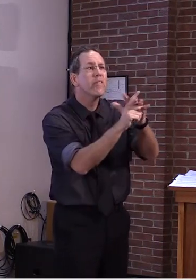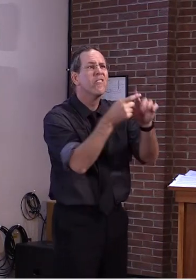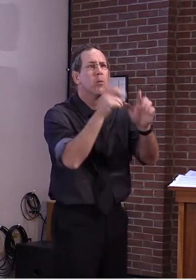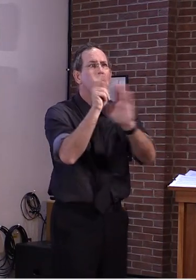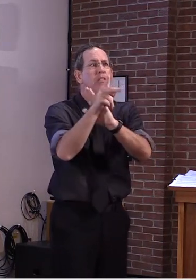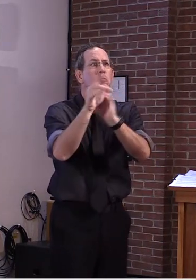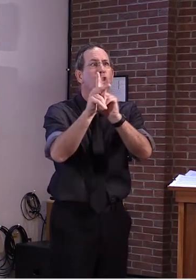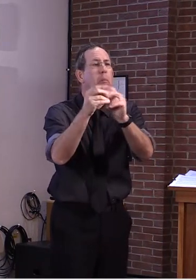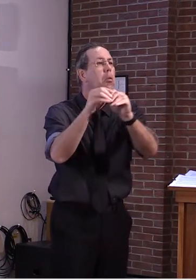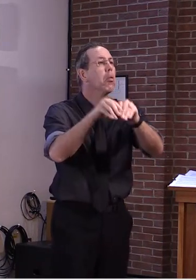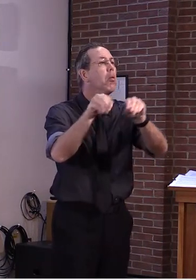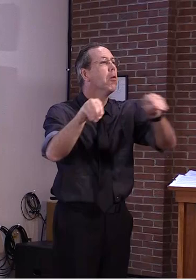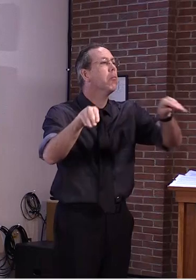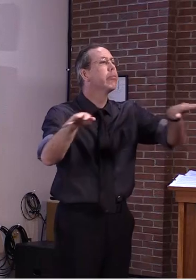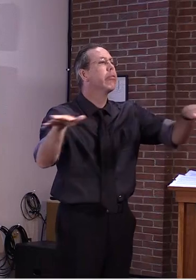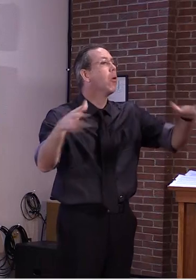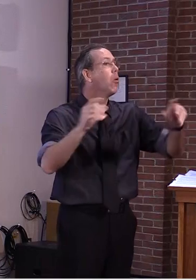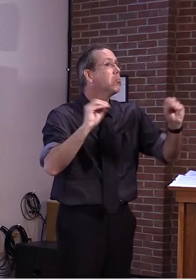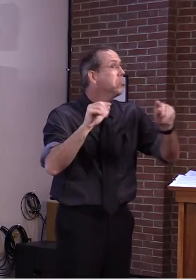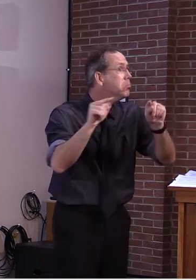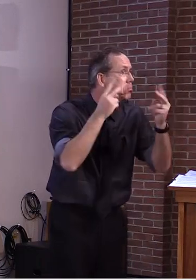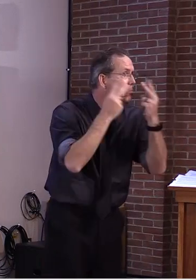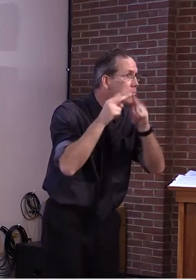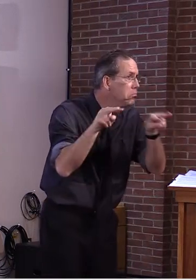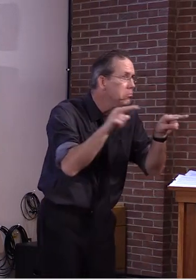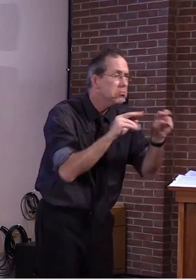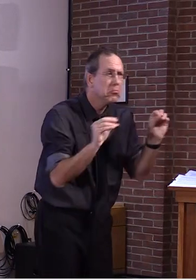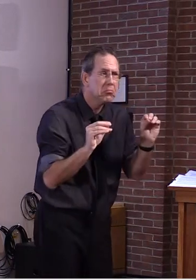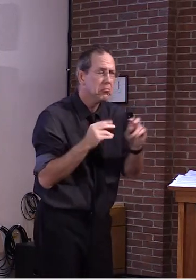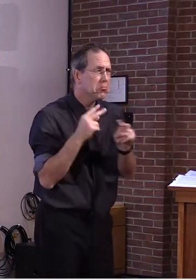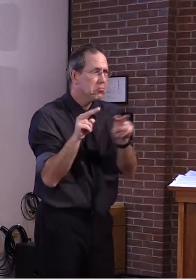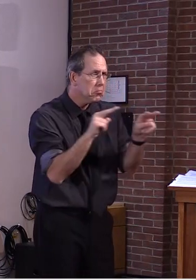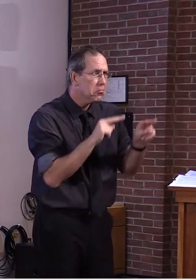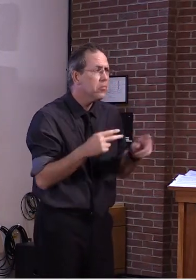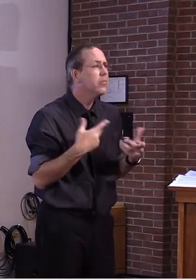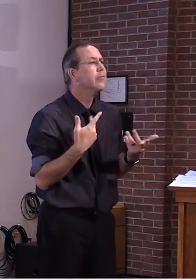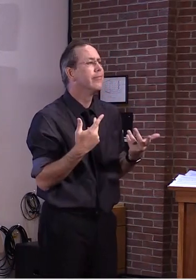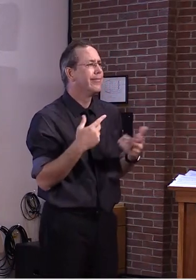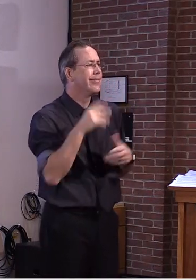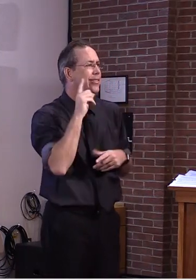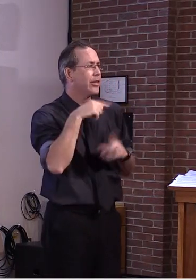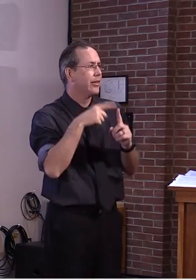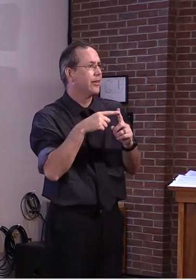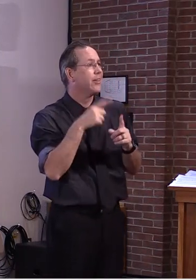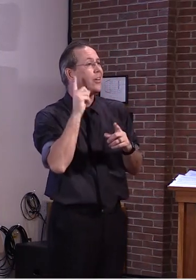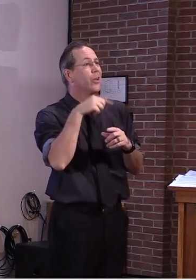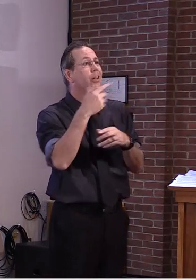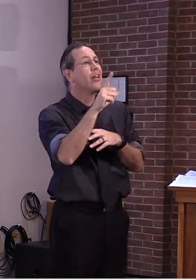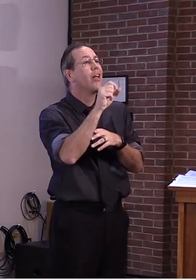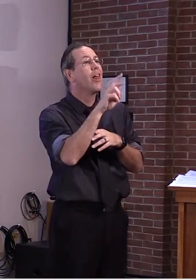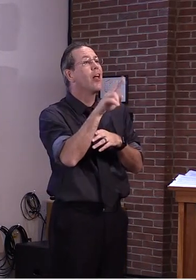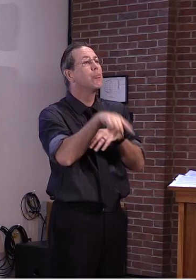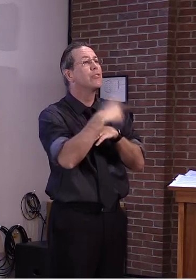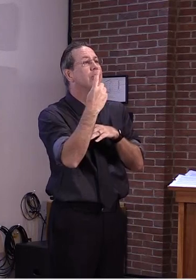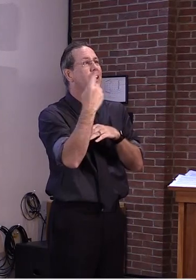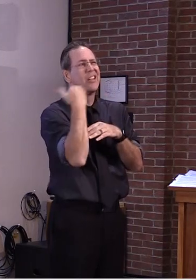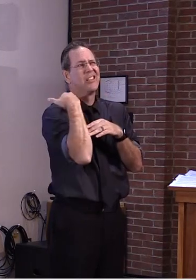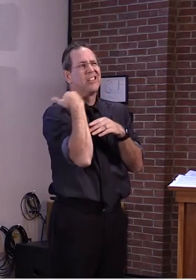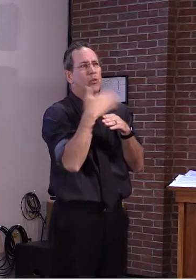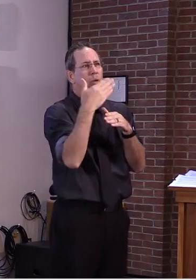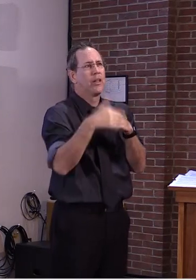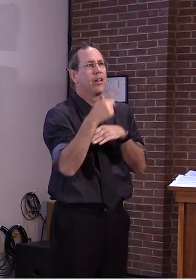Obvious first one is Labor Day, but I must say, in the times I was out, I was very impressed with what I